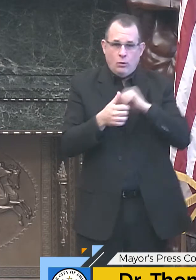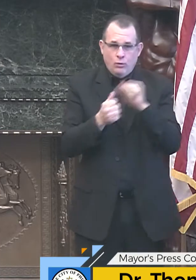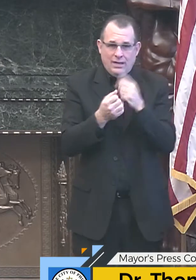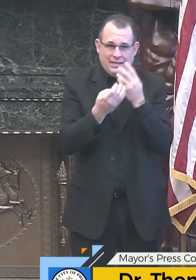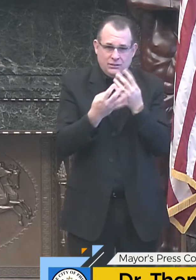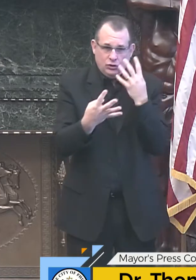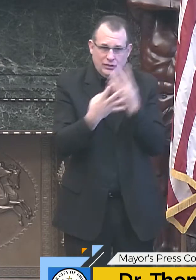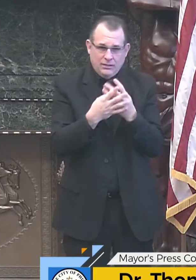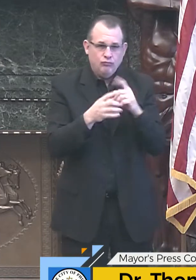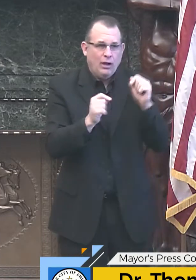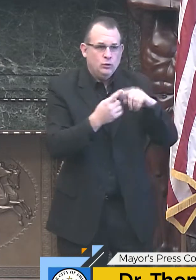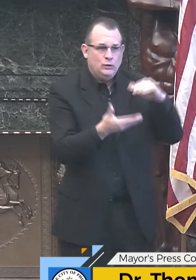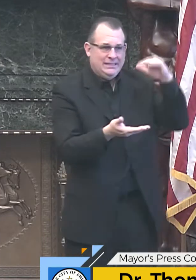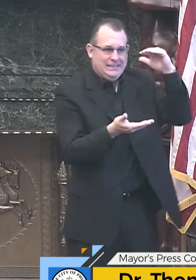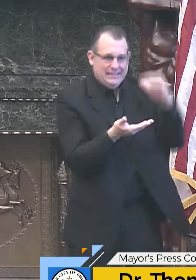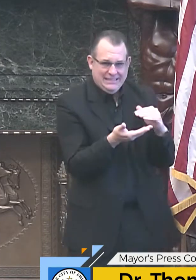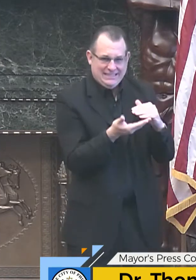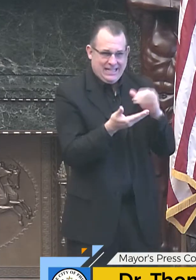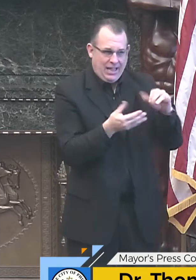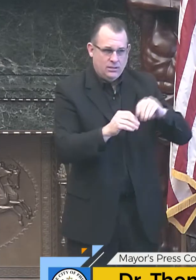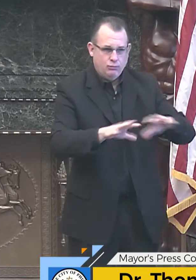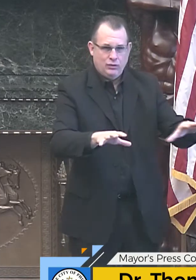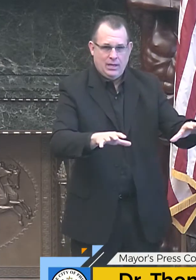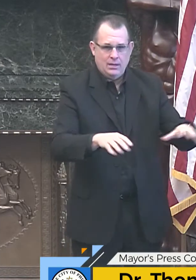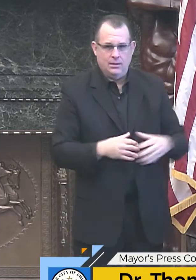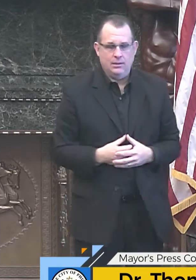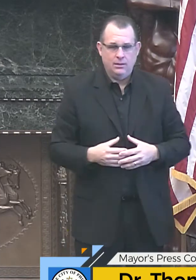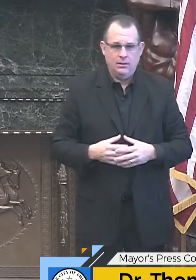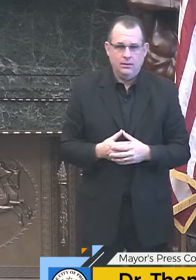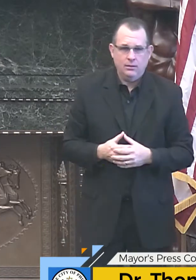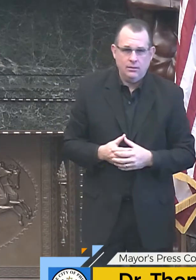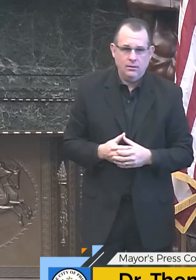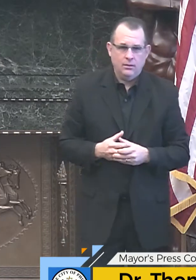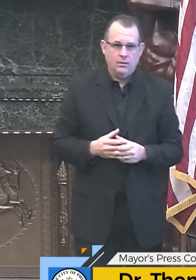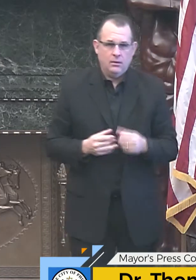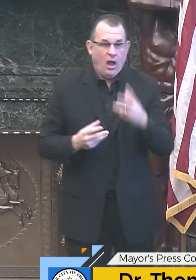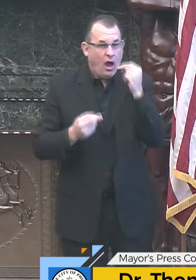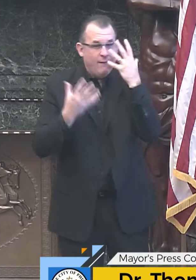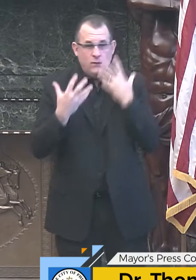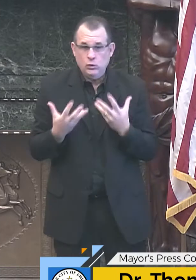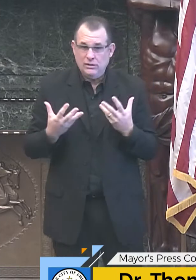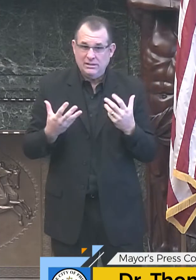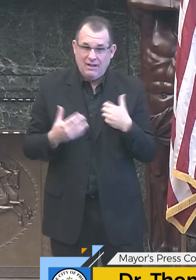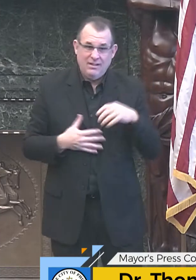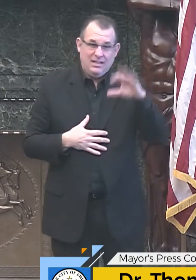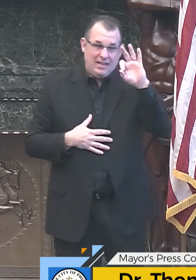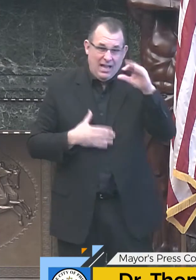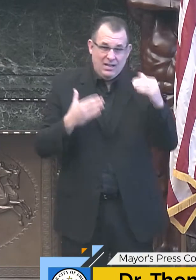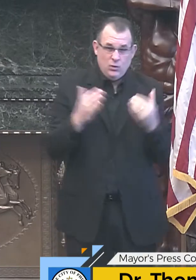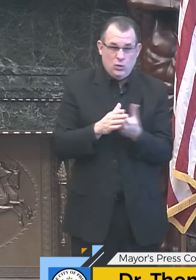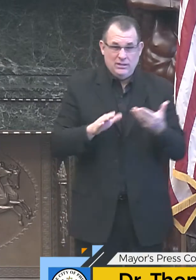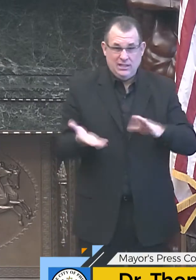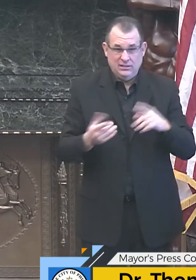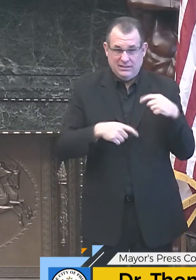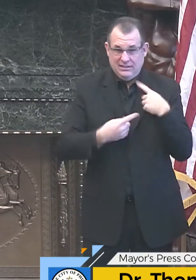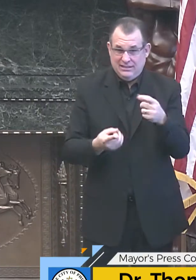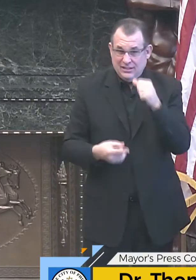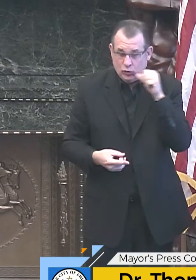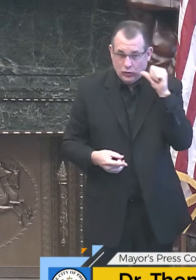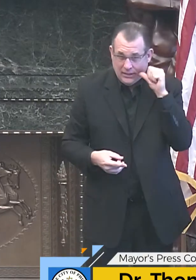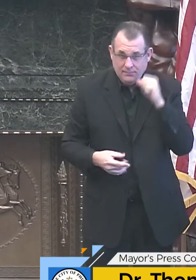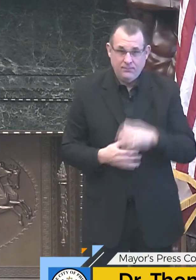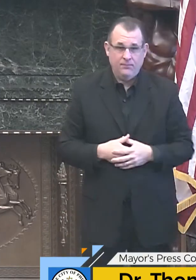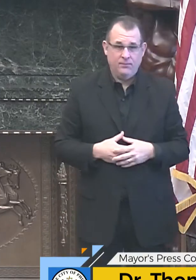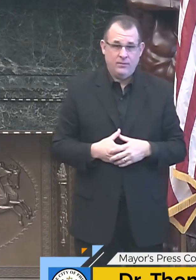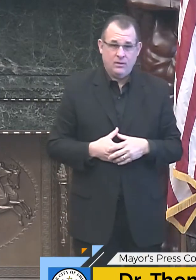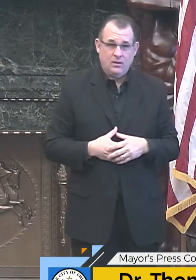infection within the facility. I do have to report, unfortunately, we have 9 new deaths since this time yesterday,